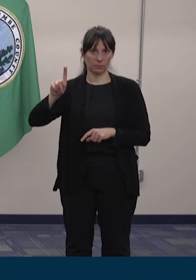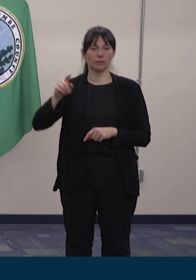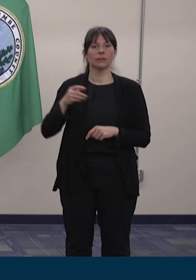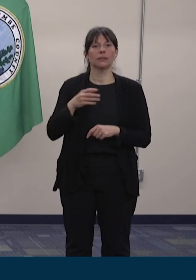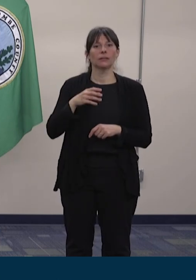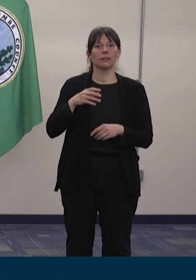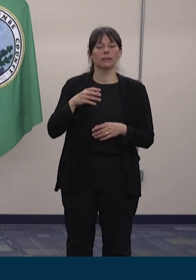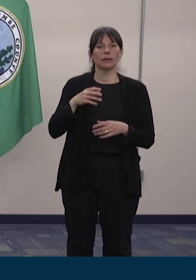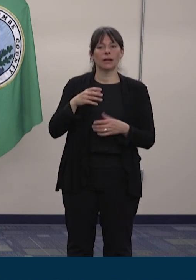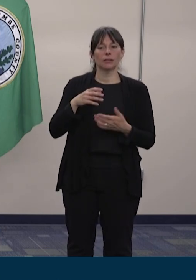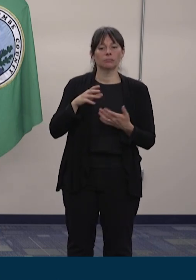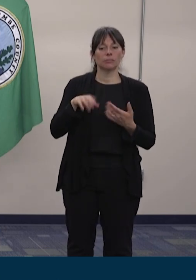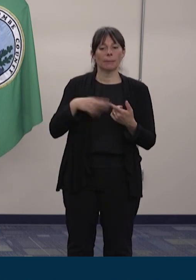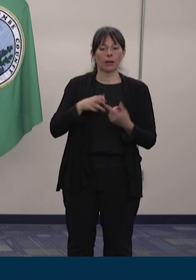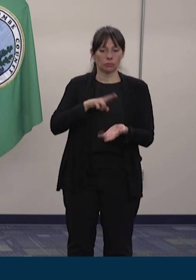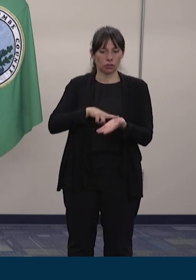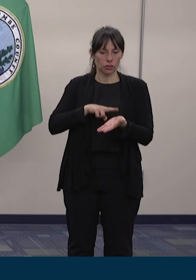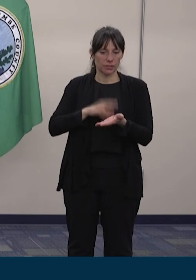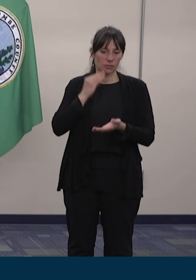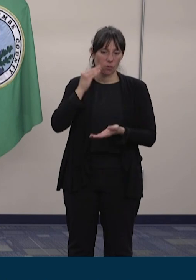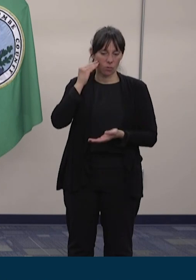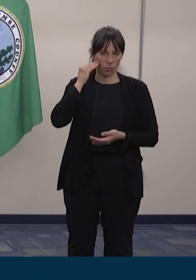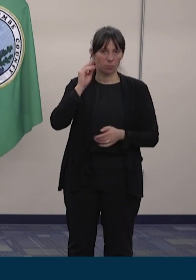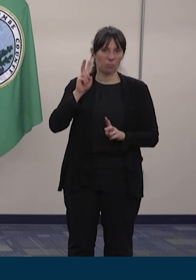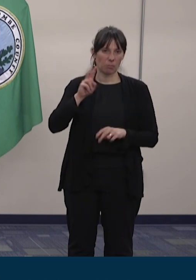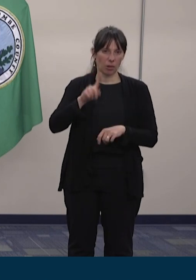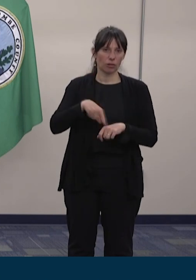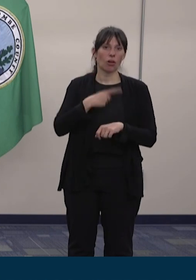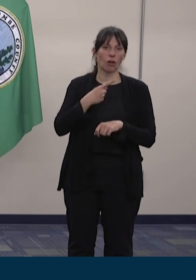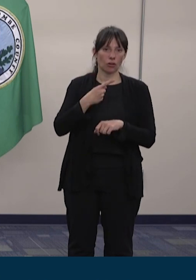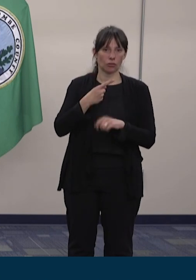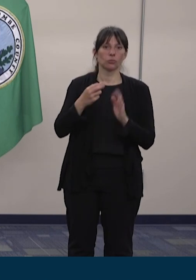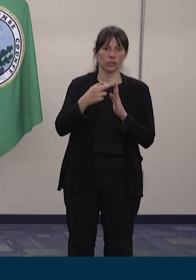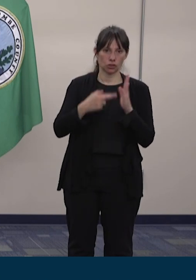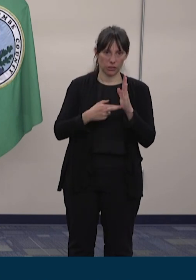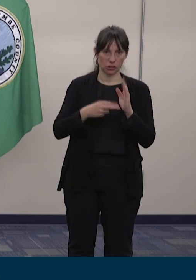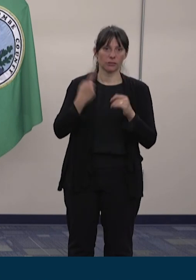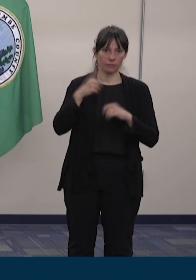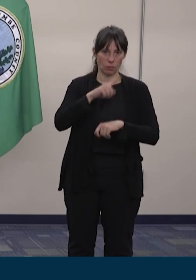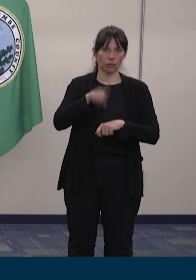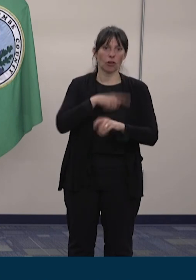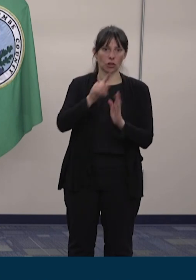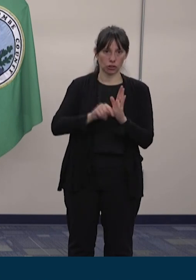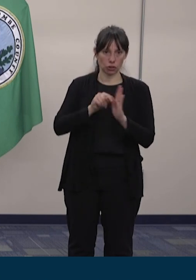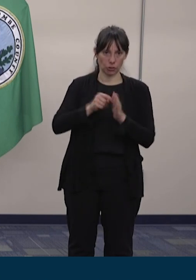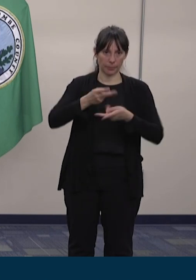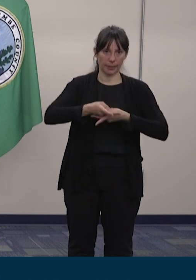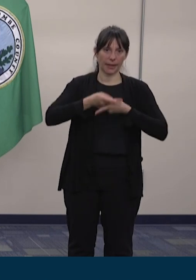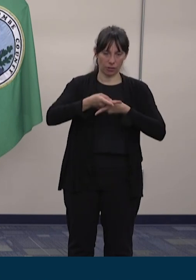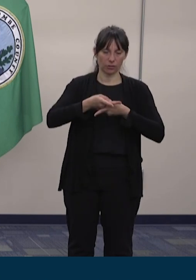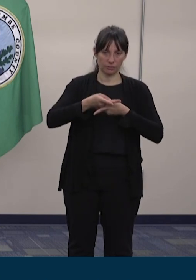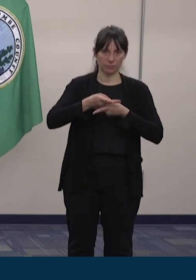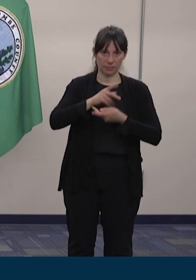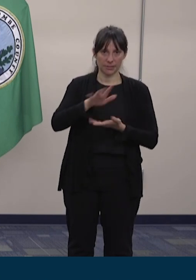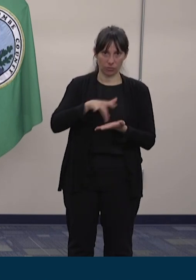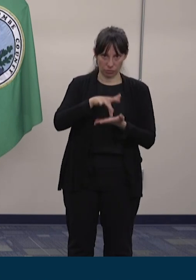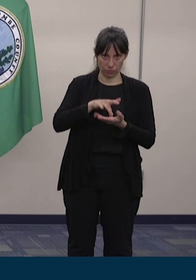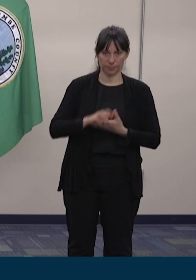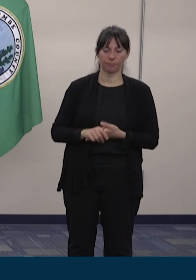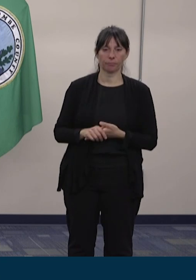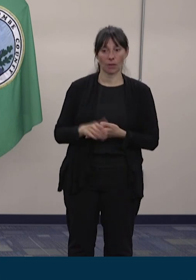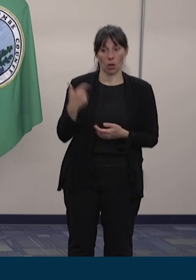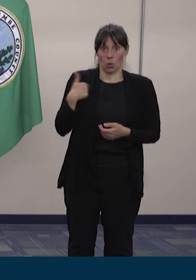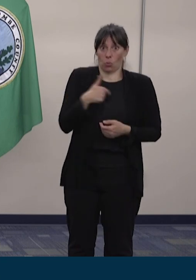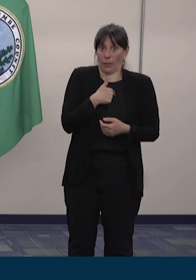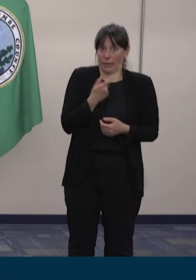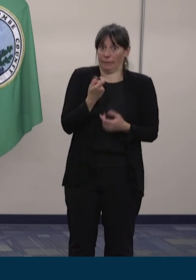settings. restricciones de estos lugares. Areas where we remain more restrictive than the Hay governor algunos lugares en los que are seguimos that